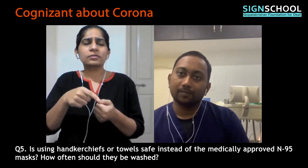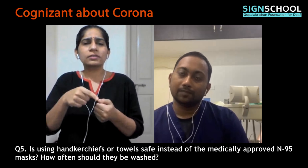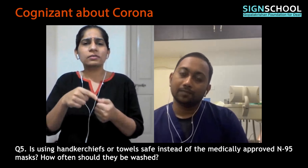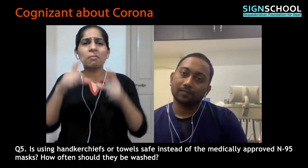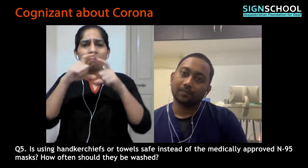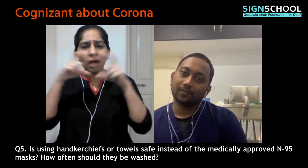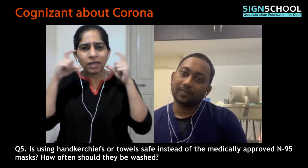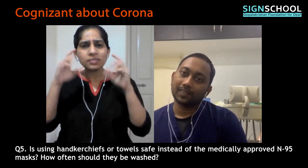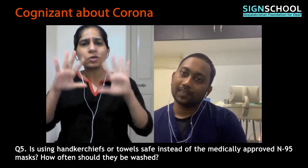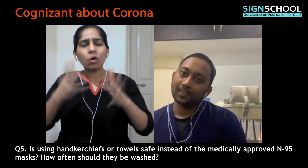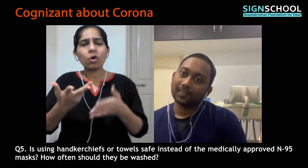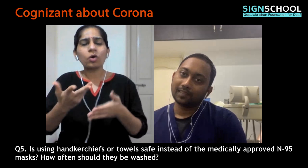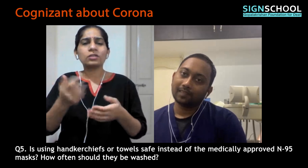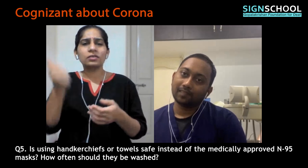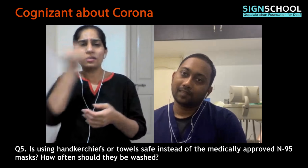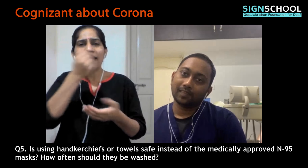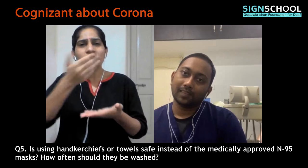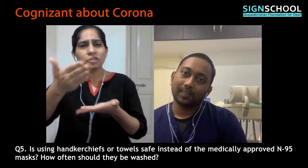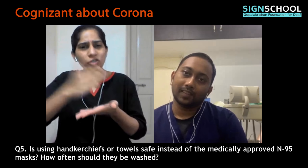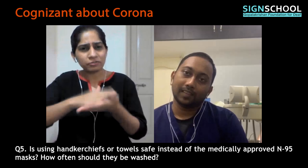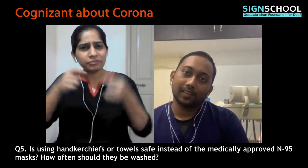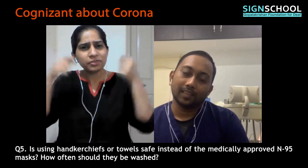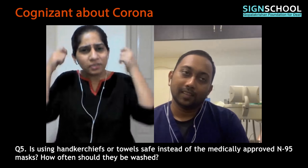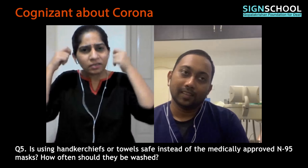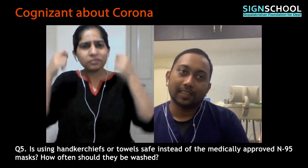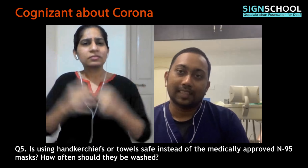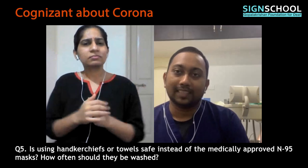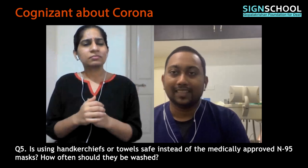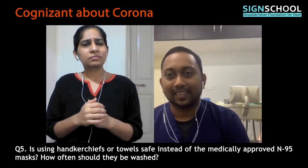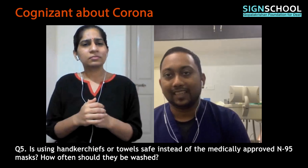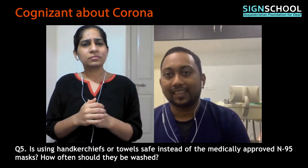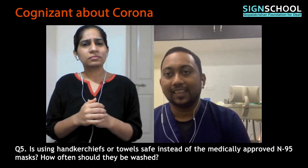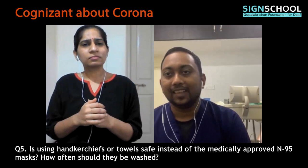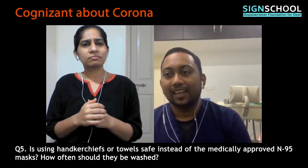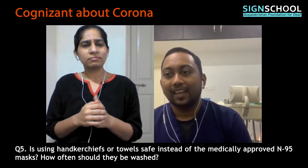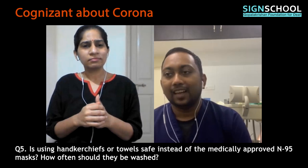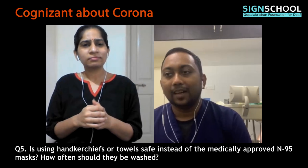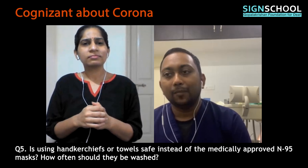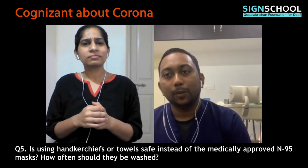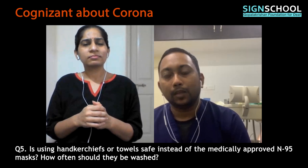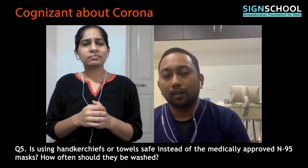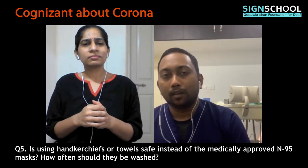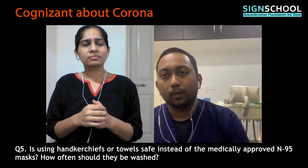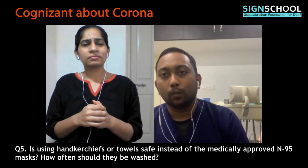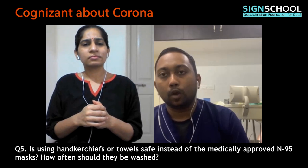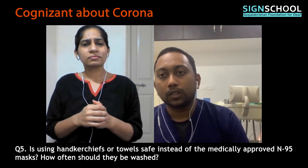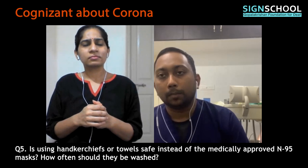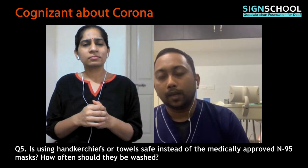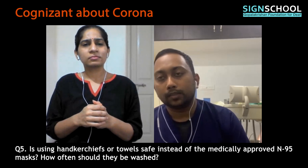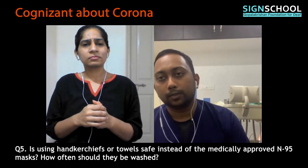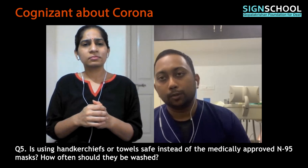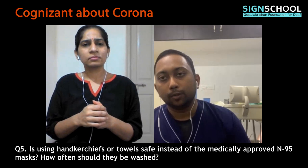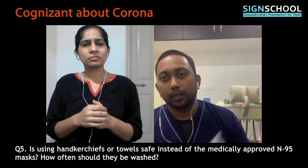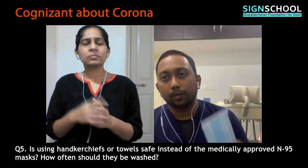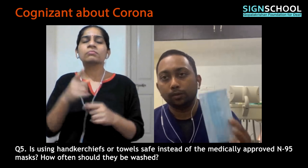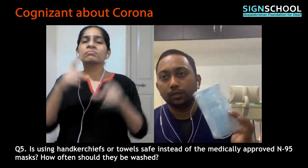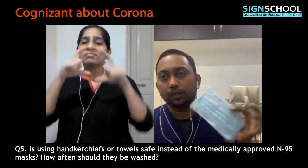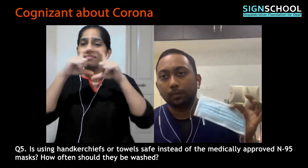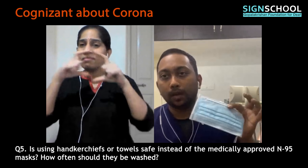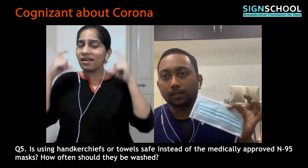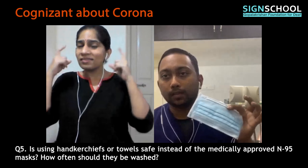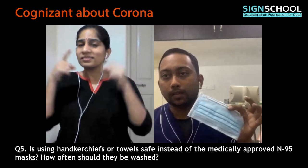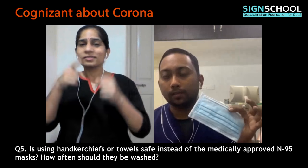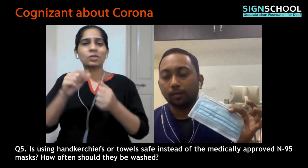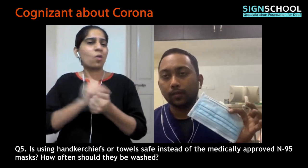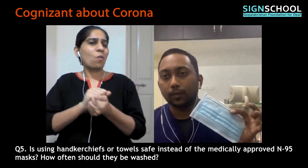wash the mask or the handkerchief? Yeah. You cannot wash a mask, so you can use